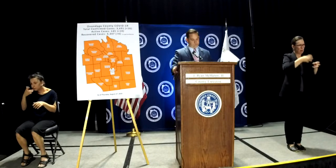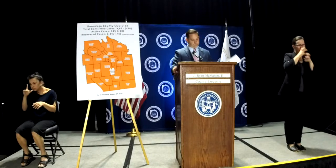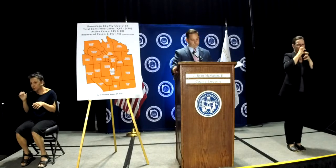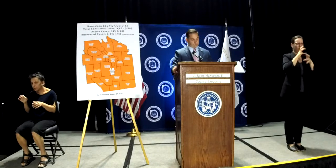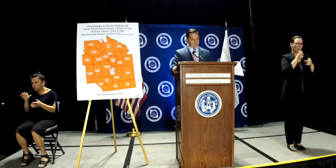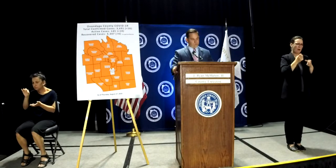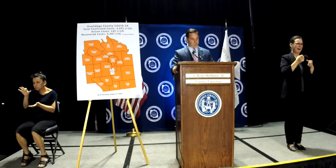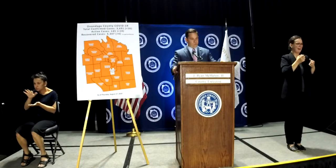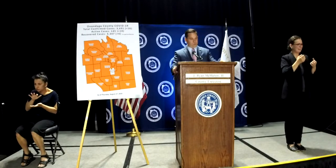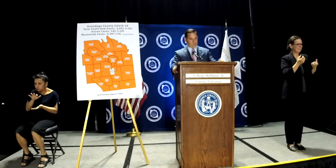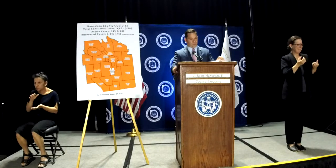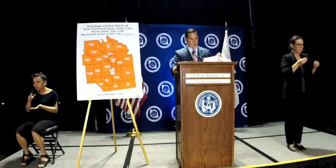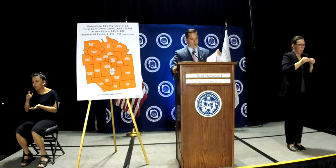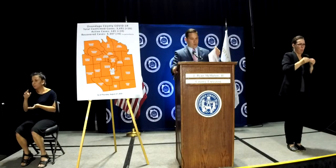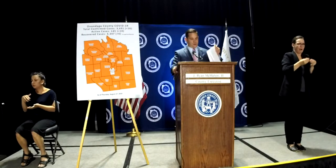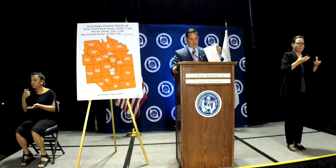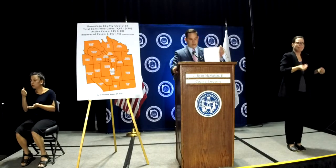possible.